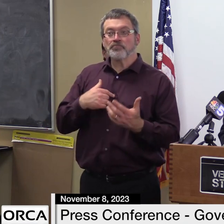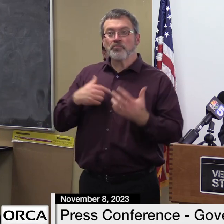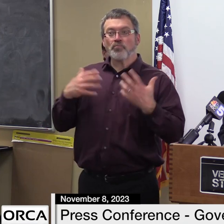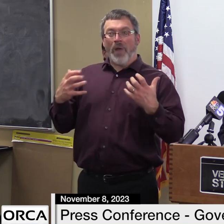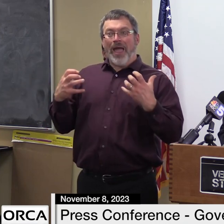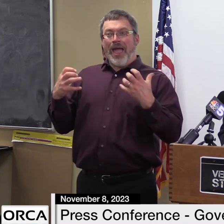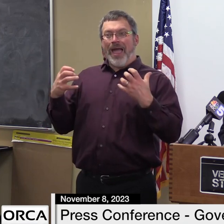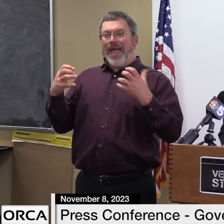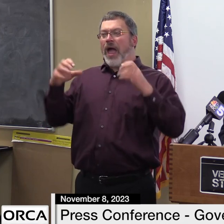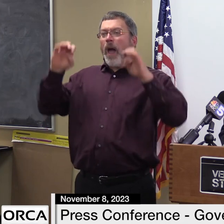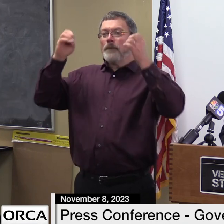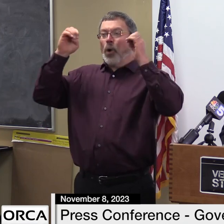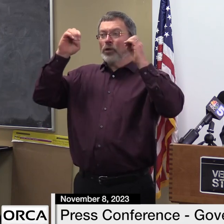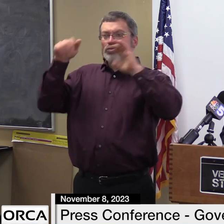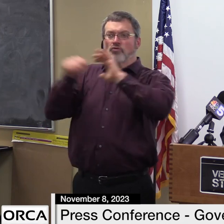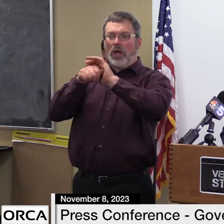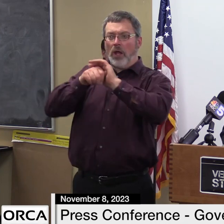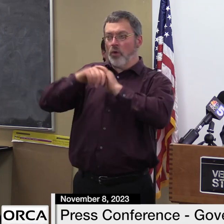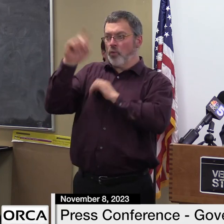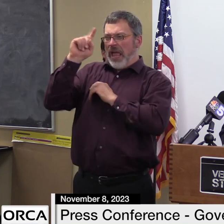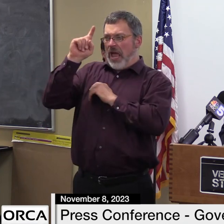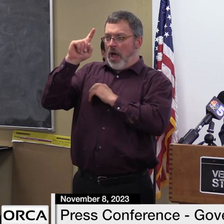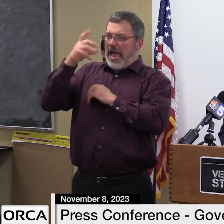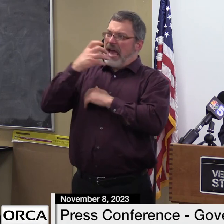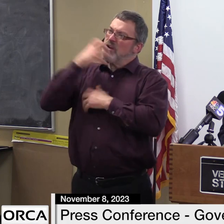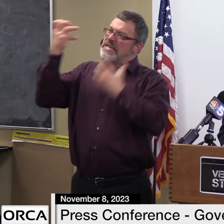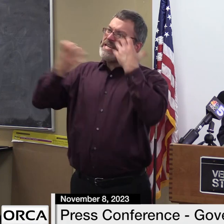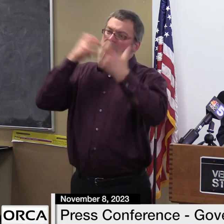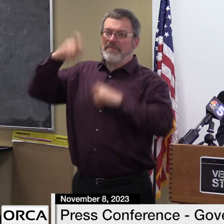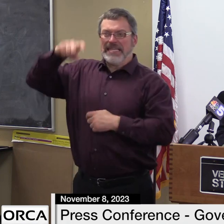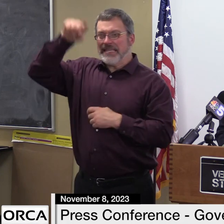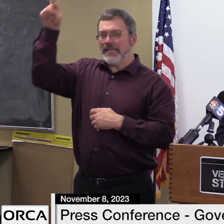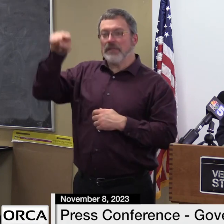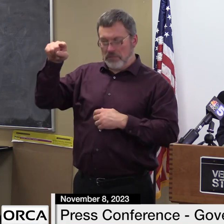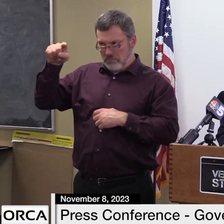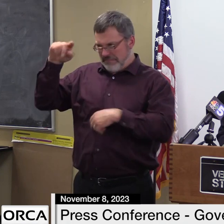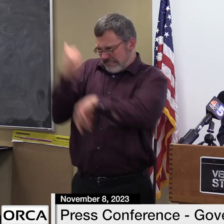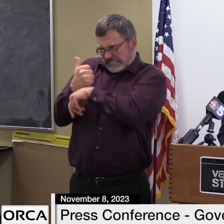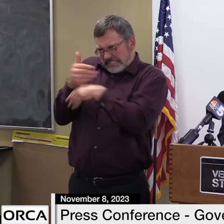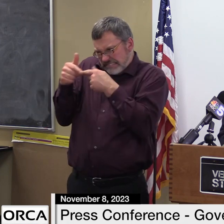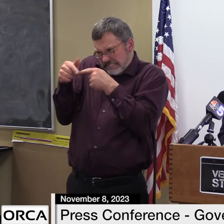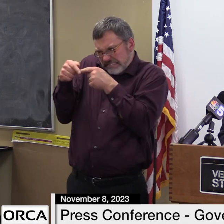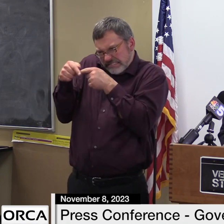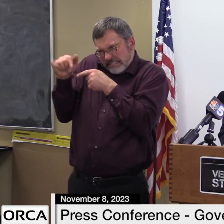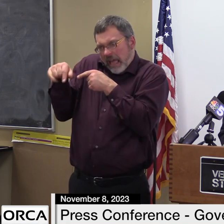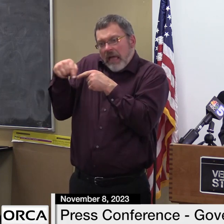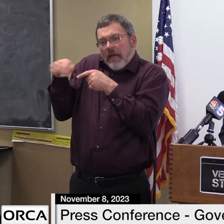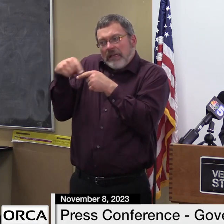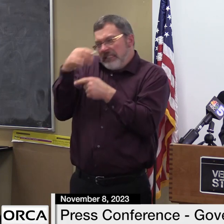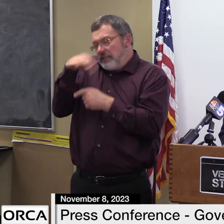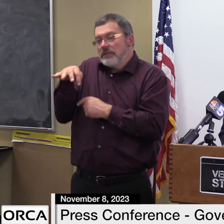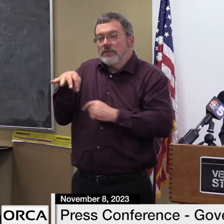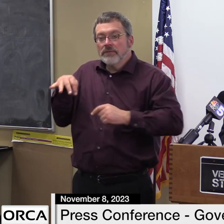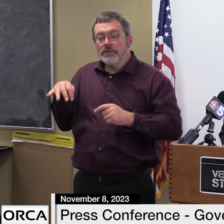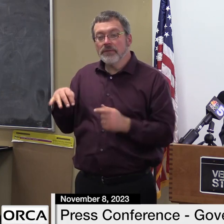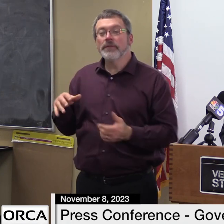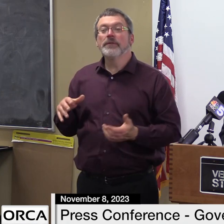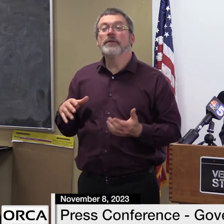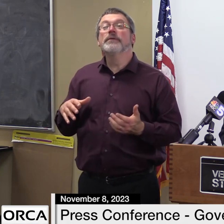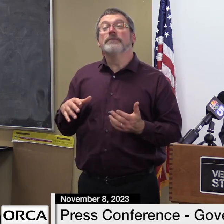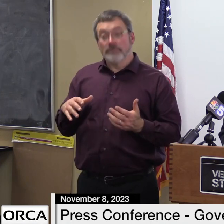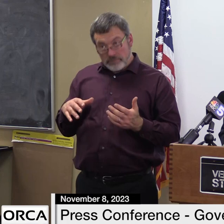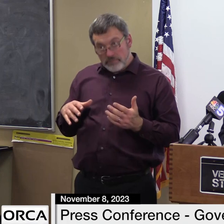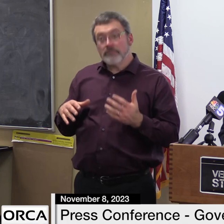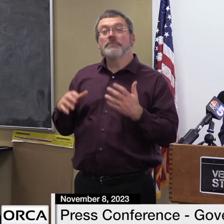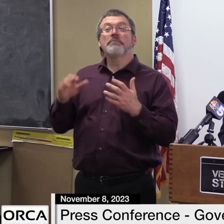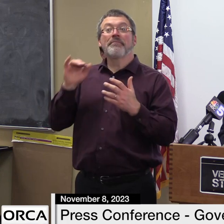with the most need for those still in hotels at the end of the current program this spring. We're also helpful that by using fewer